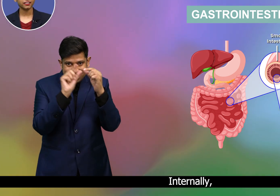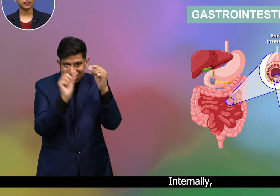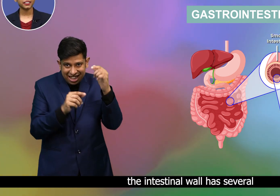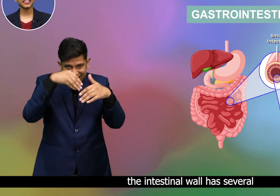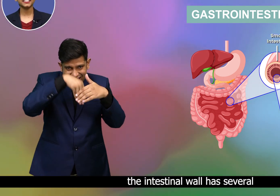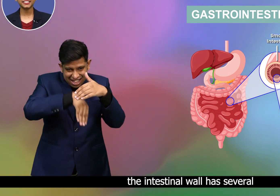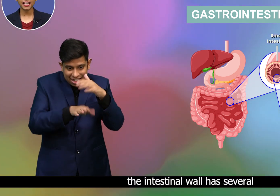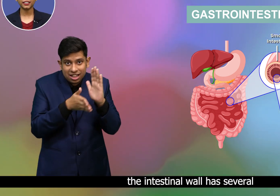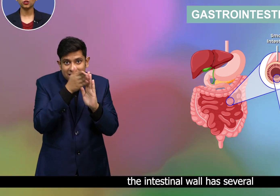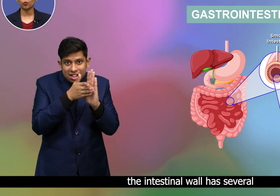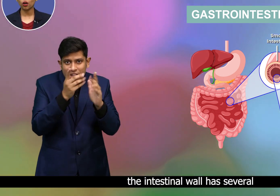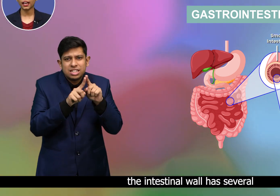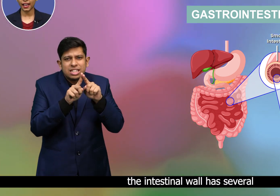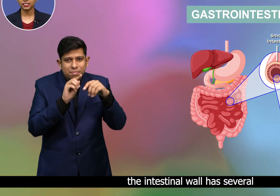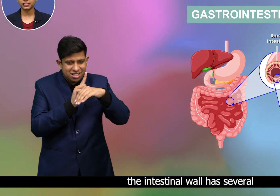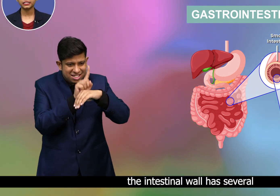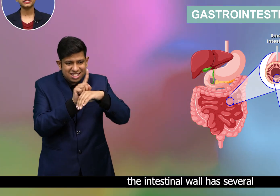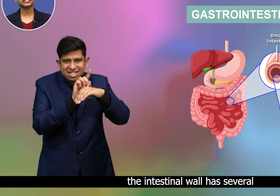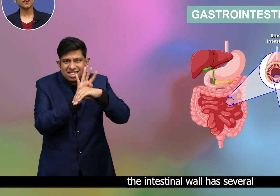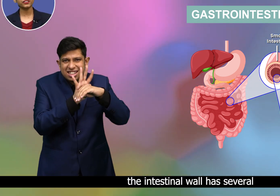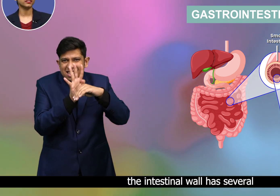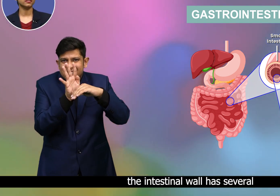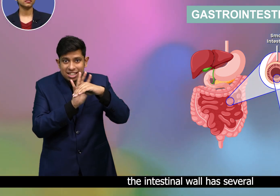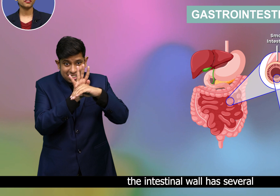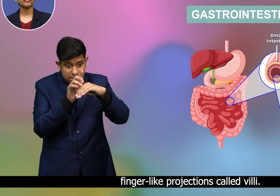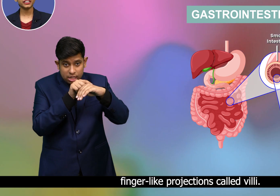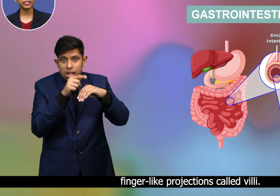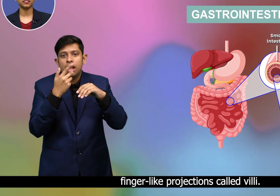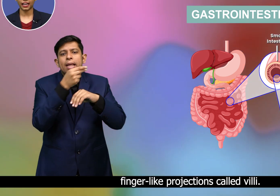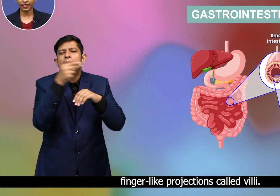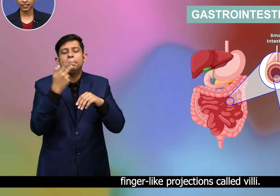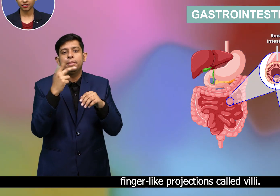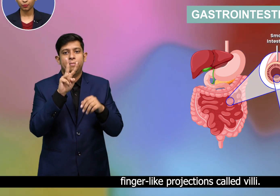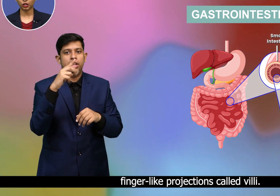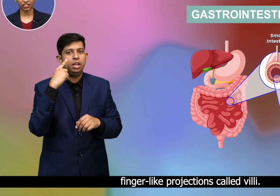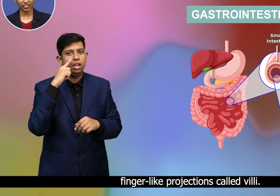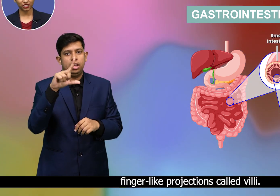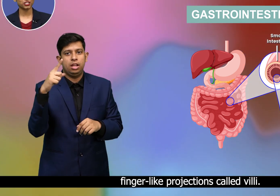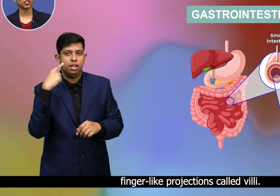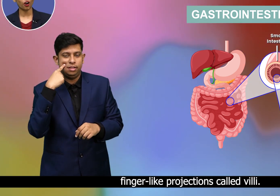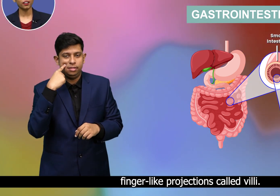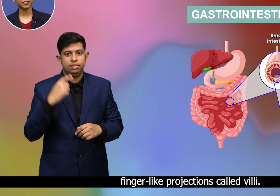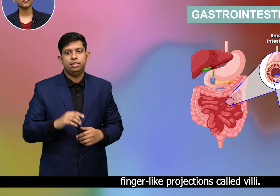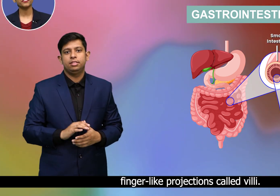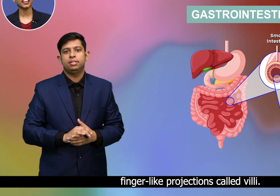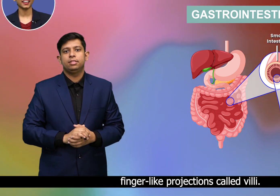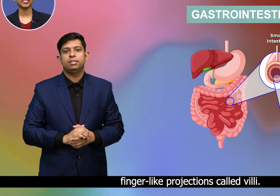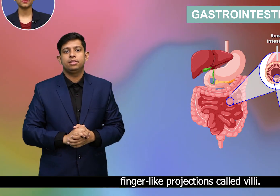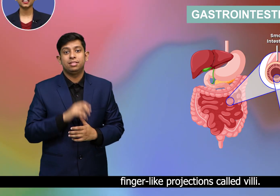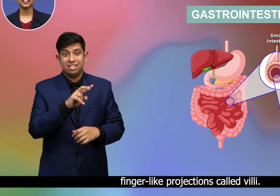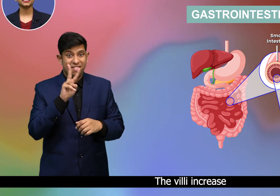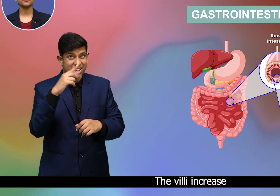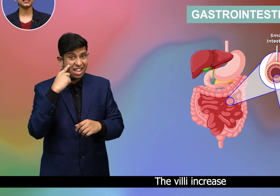Internally, the intestinal wall has several finger-like projections called